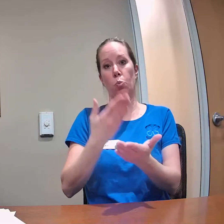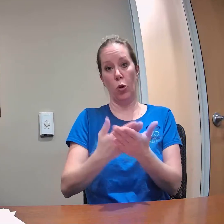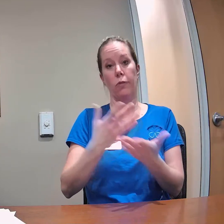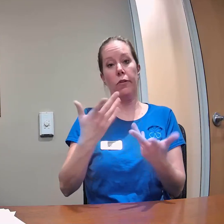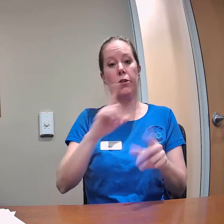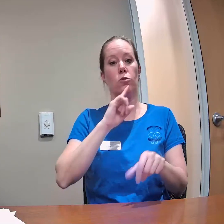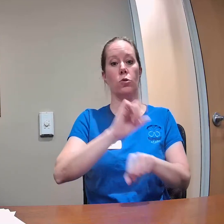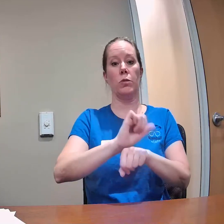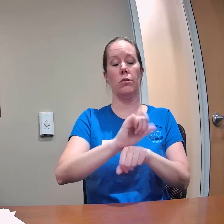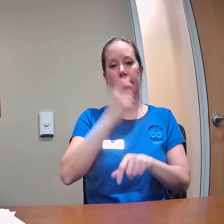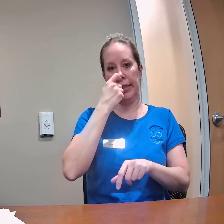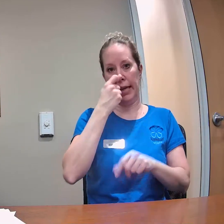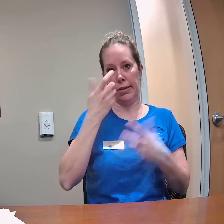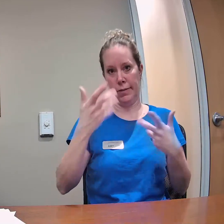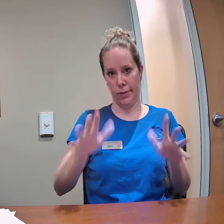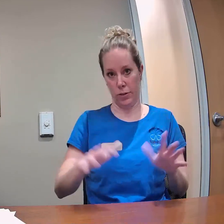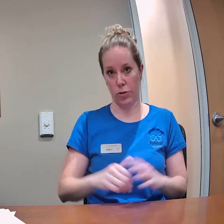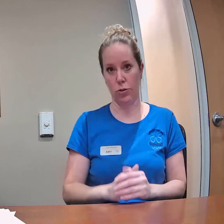test.